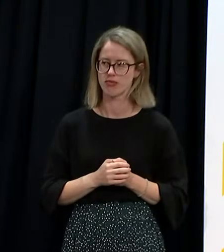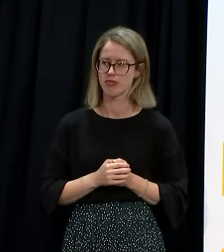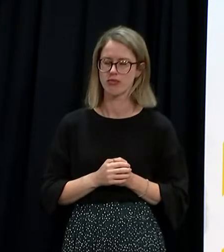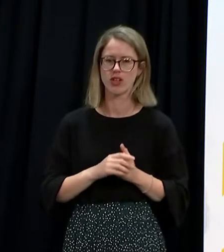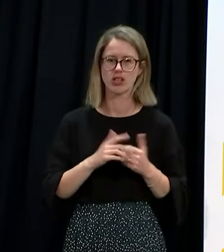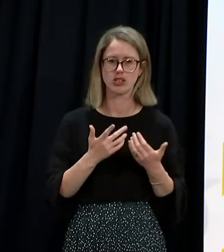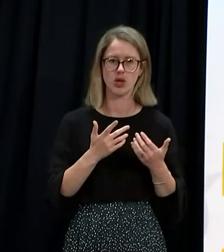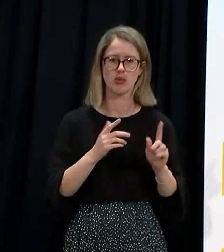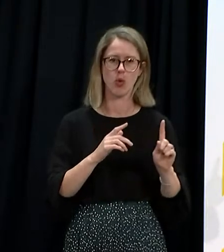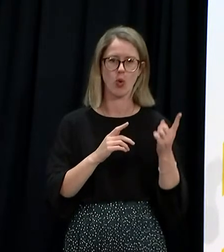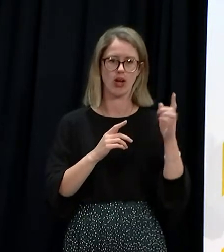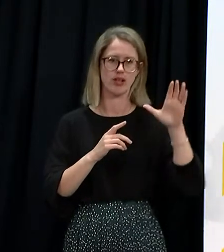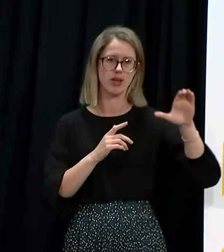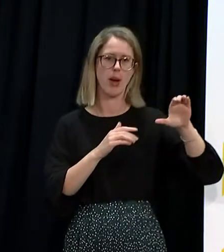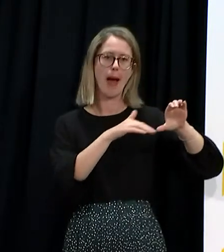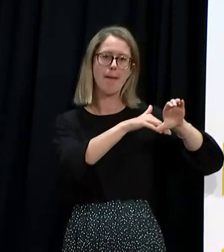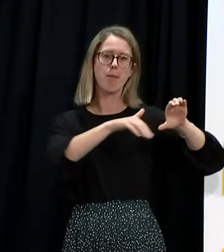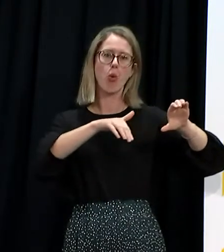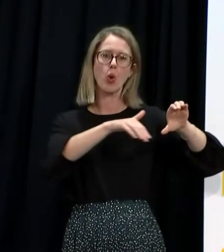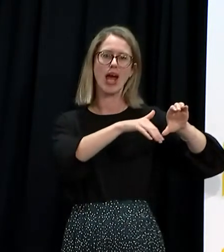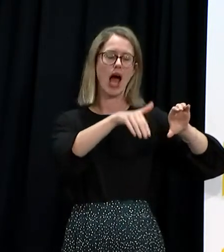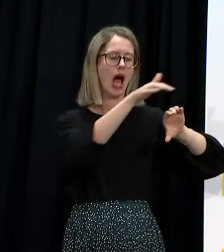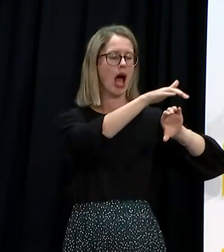our border policy and